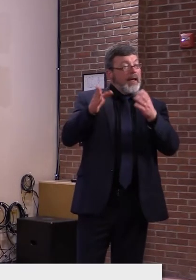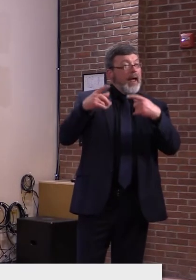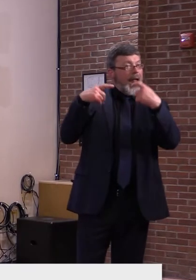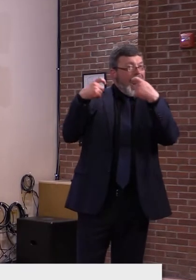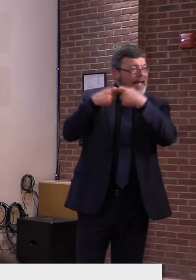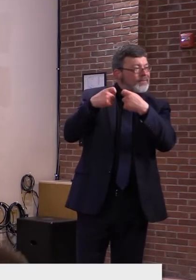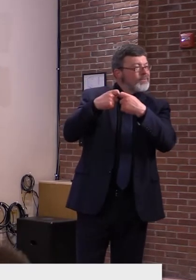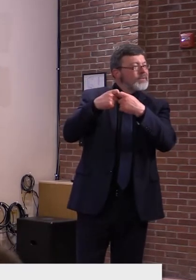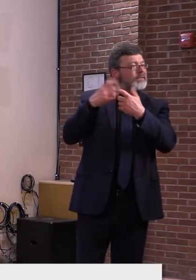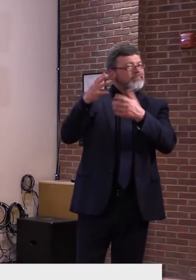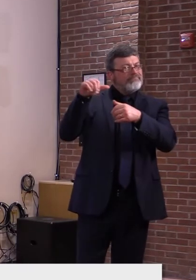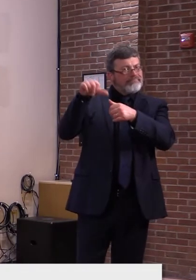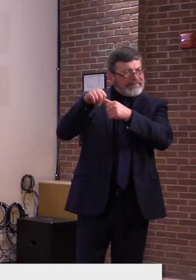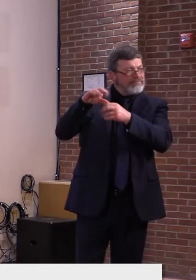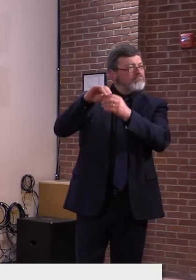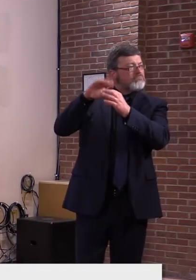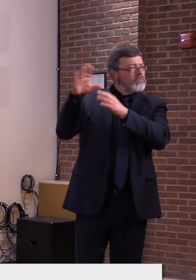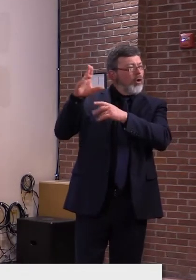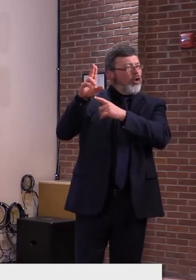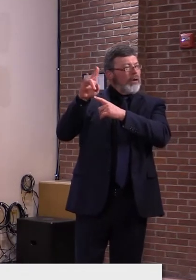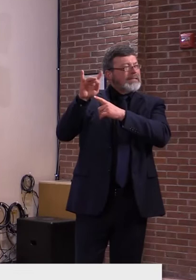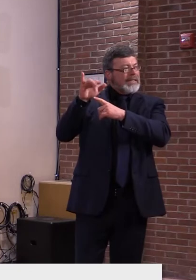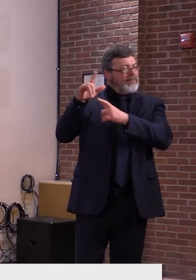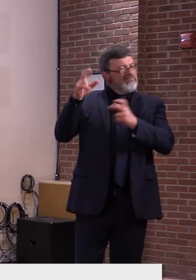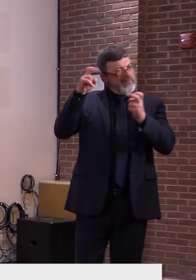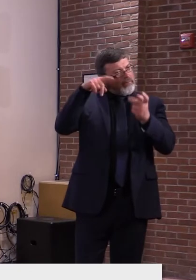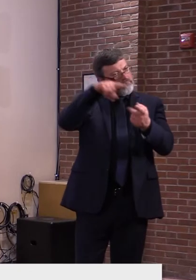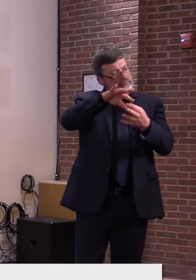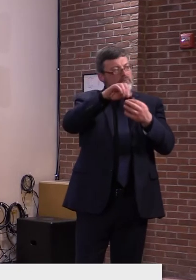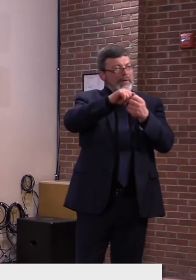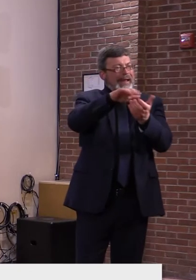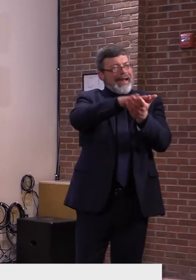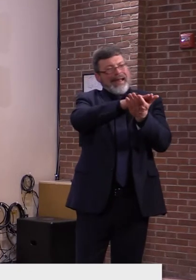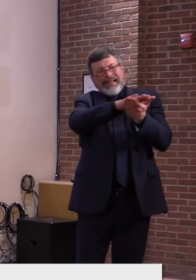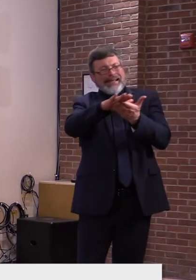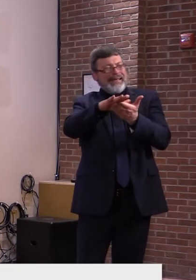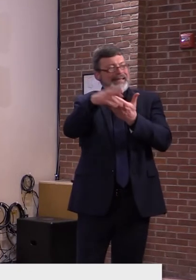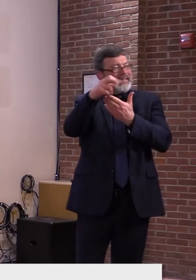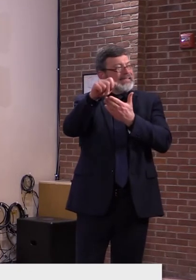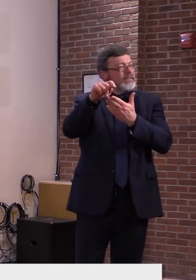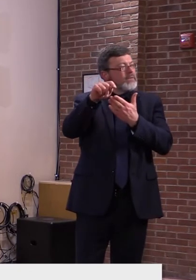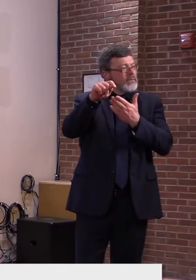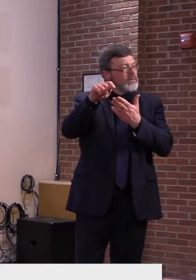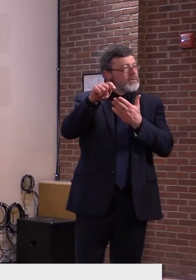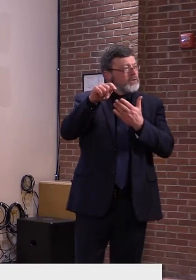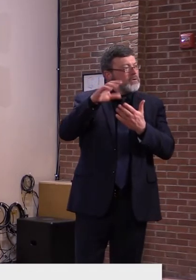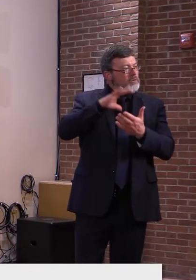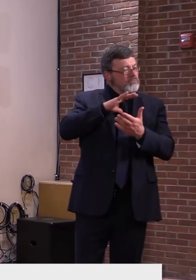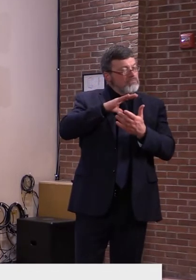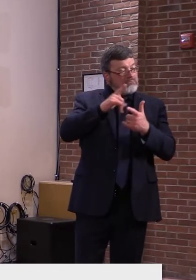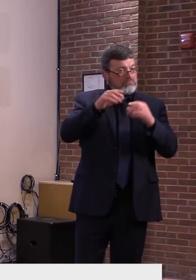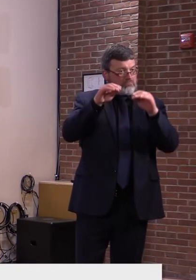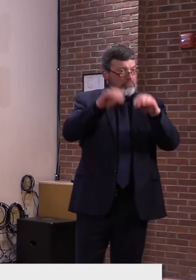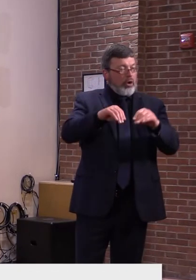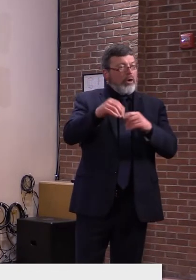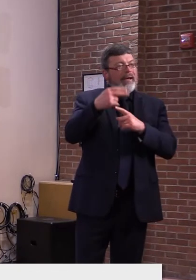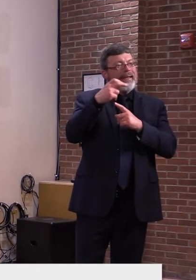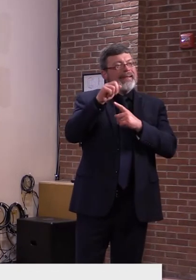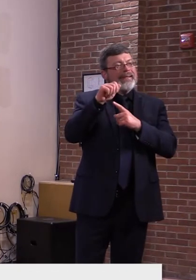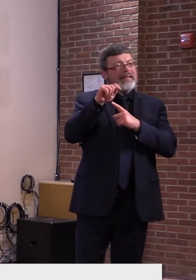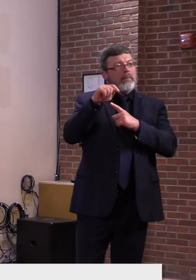to claim clean heat standards for the same installed heat pump and other things like